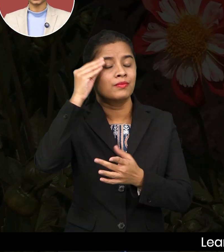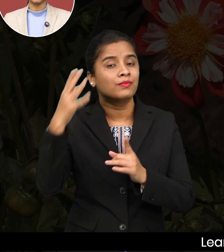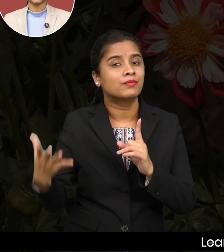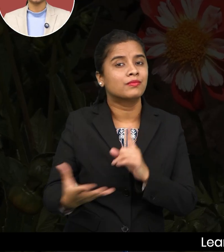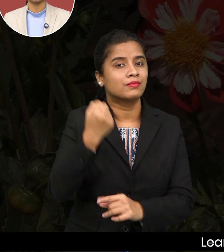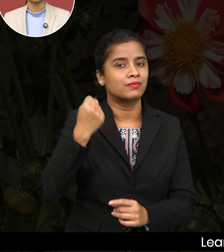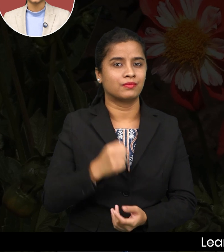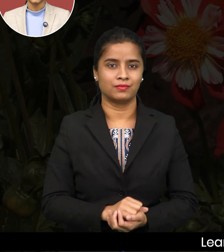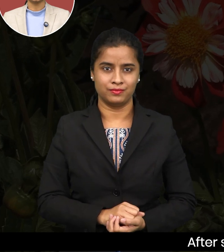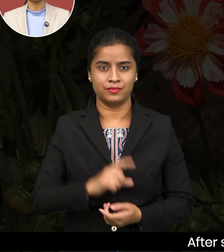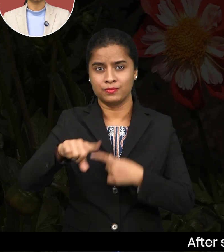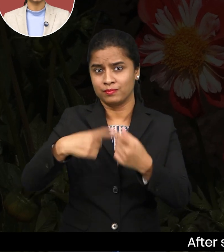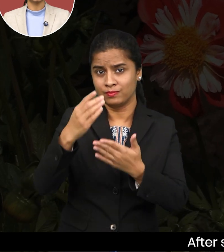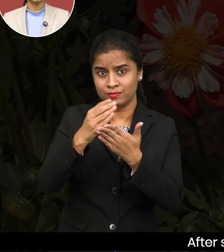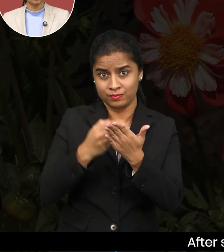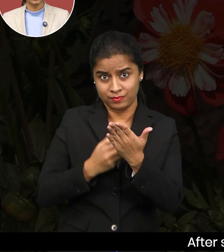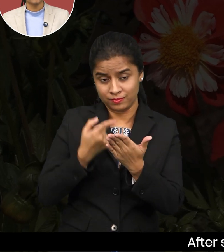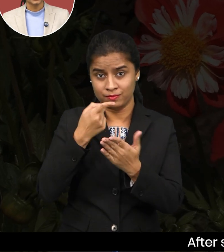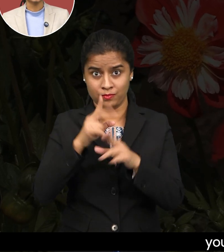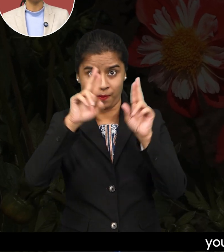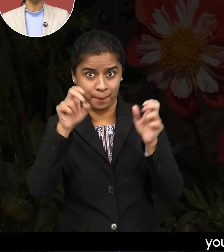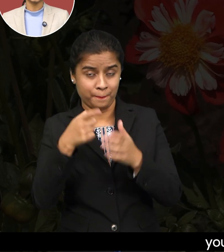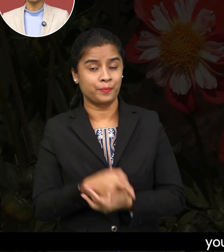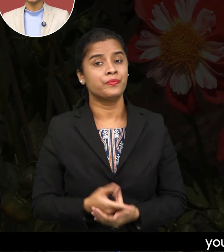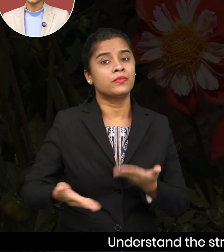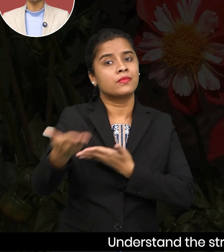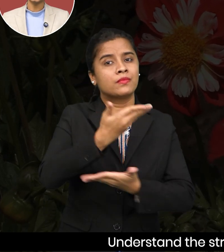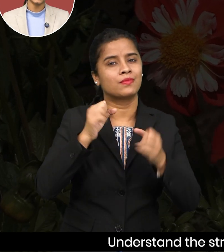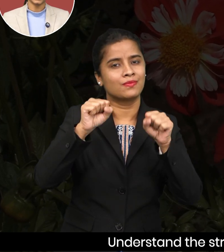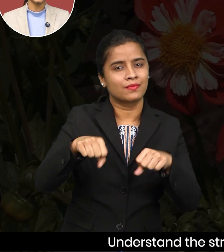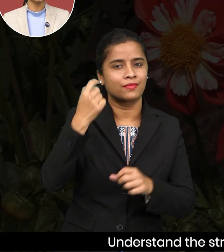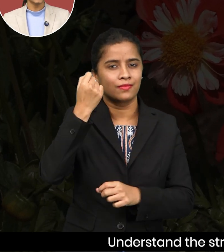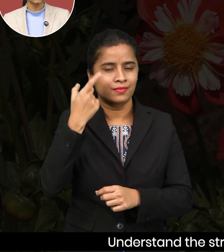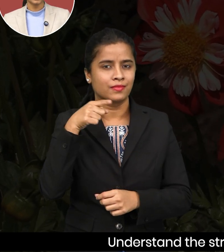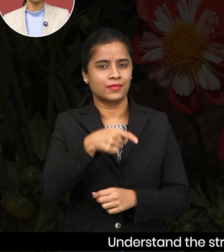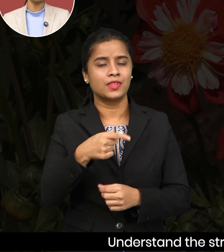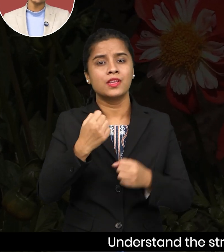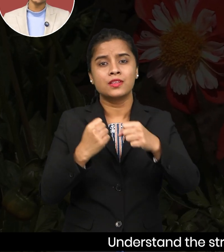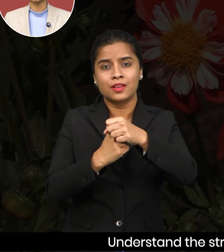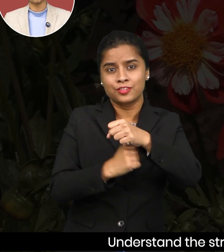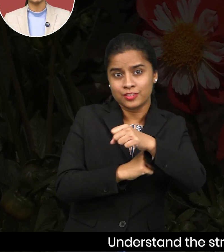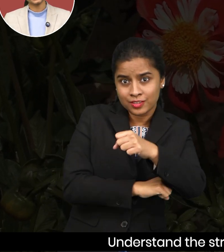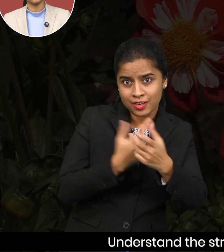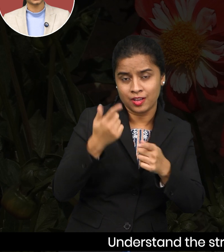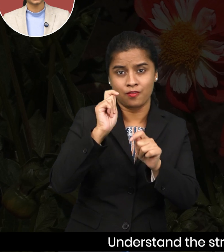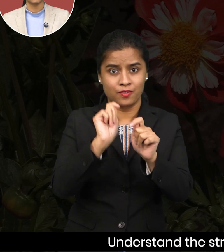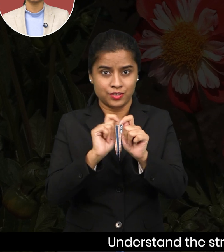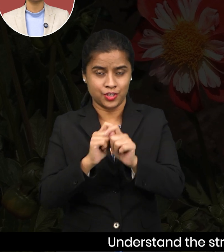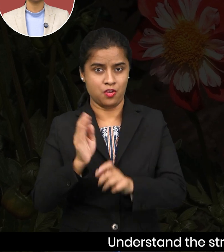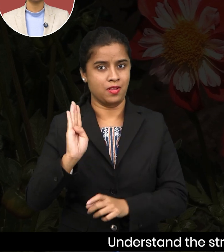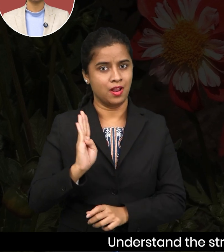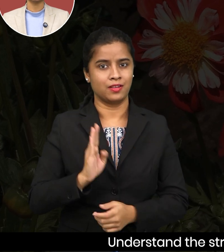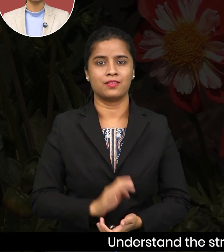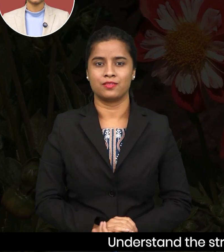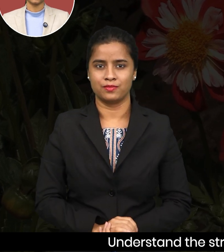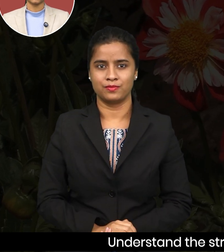Learning outcomes. After studying this topic, you will be able to understand the structure and functions of the leaves.